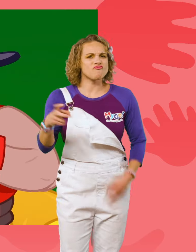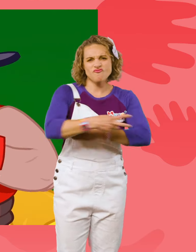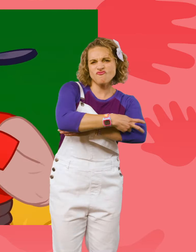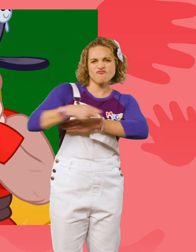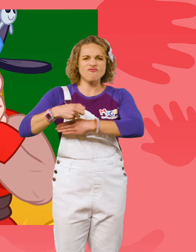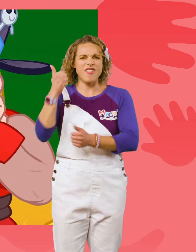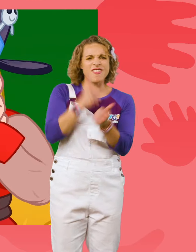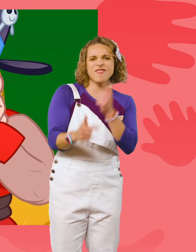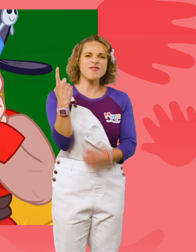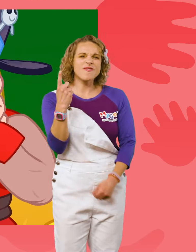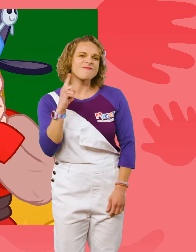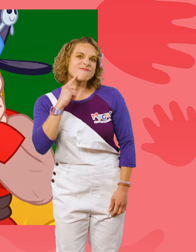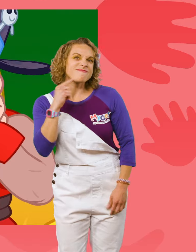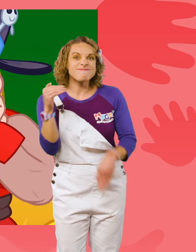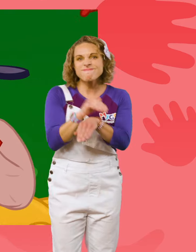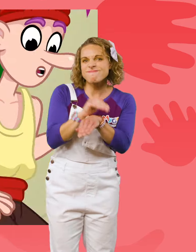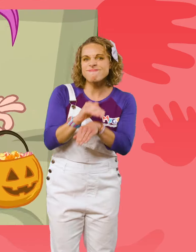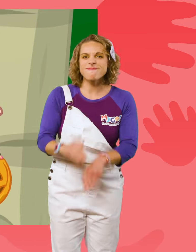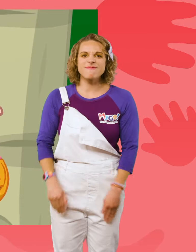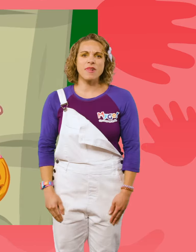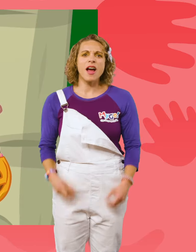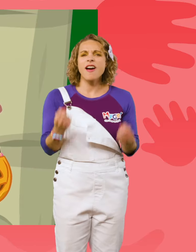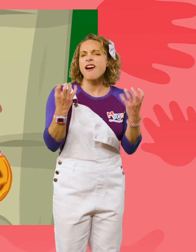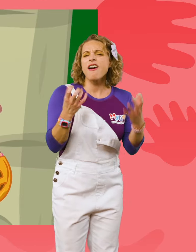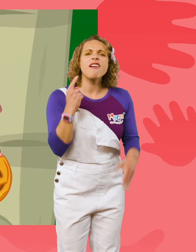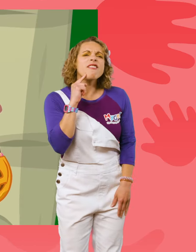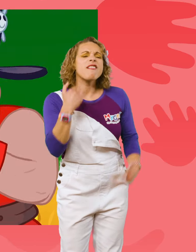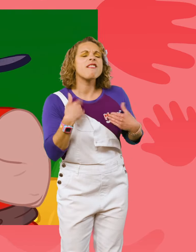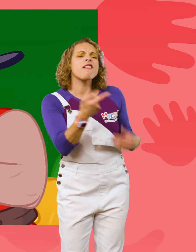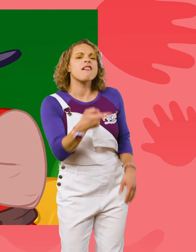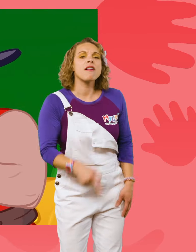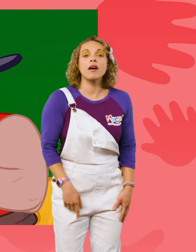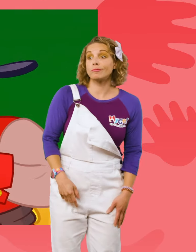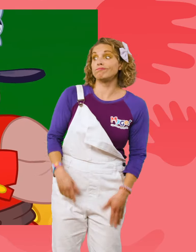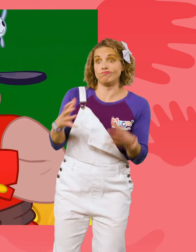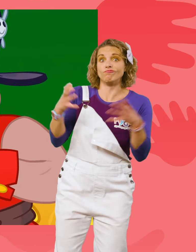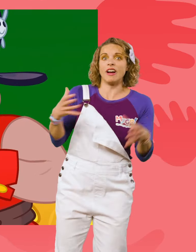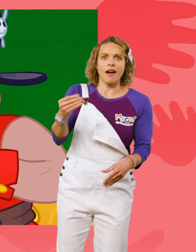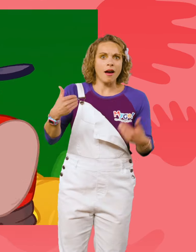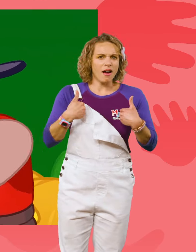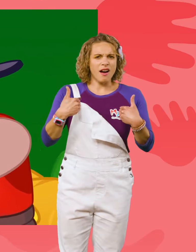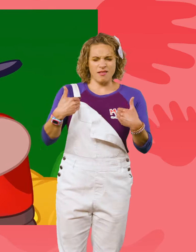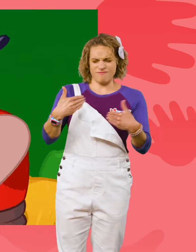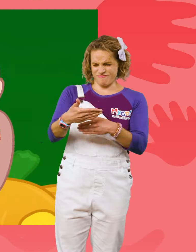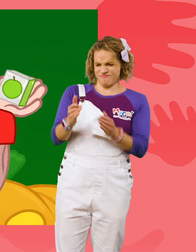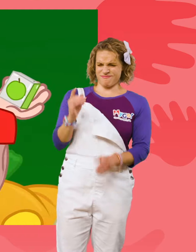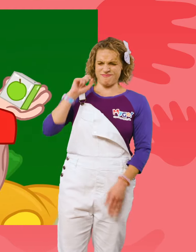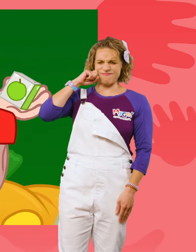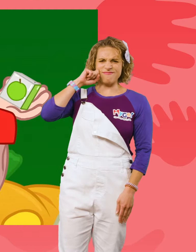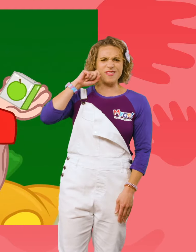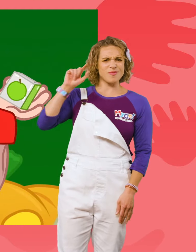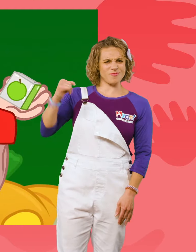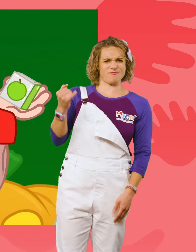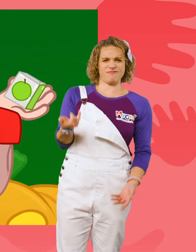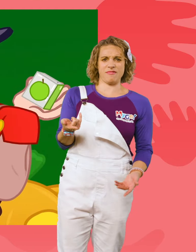we'll plunder everyone's treasure tonight. How much candy have they got? A lot. And a box of